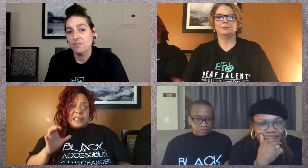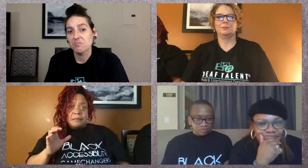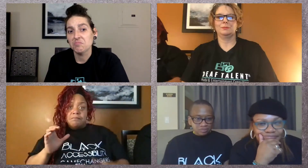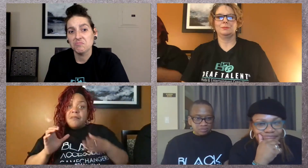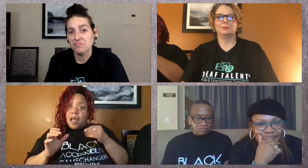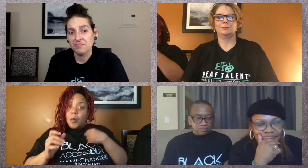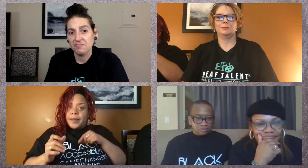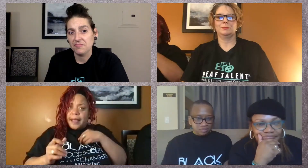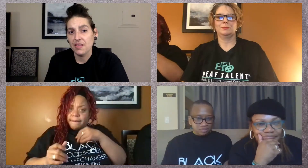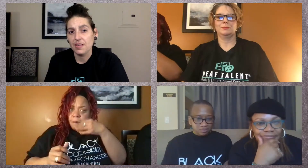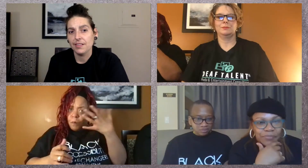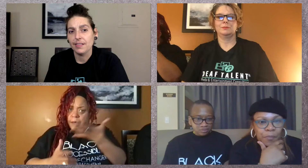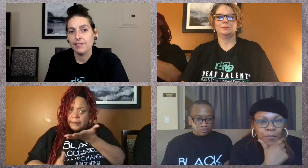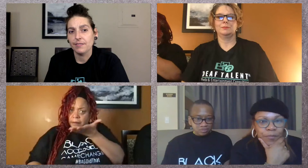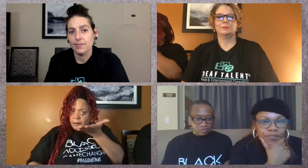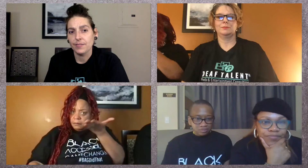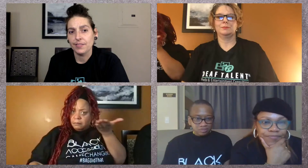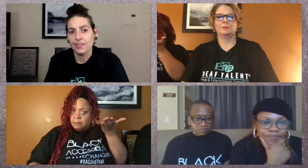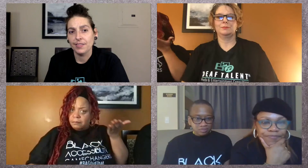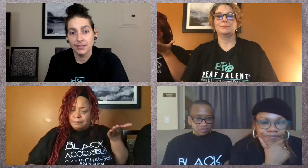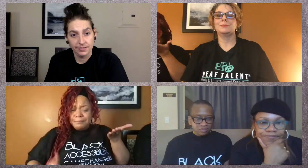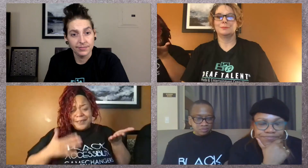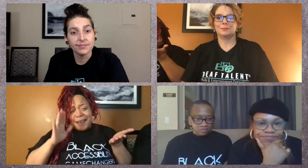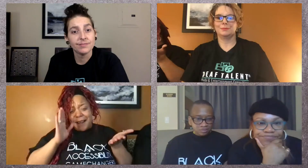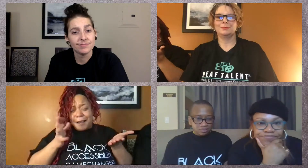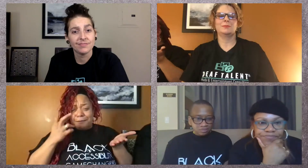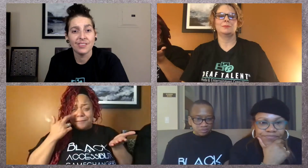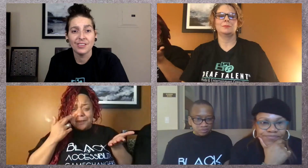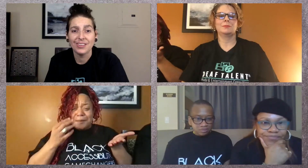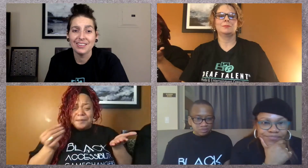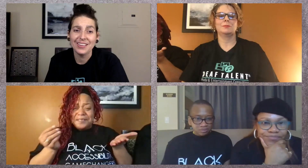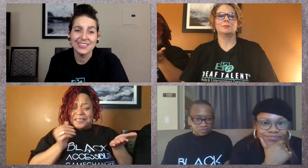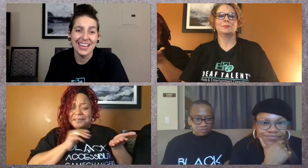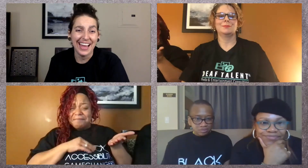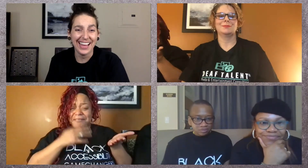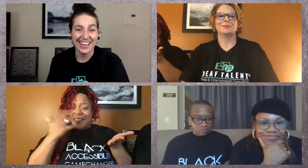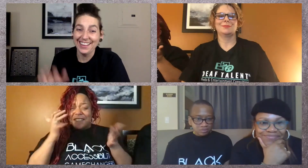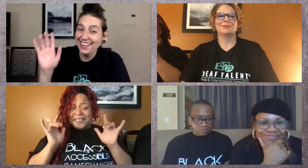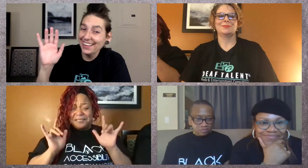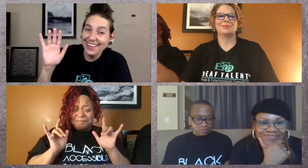Even if I'm black or brown or BIPOC,